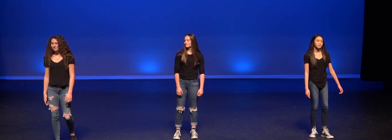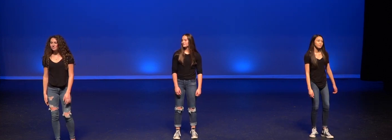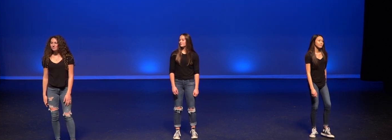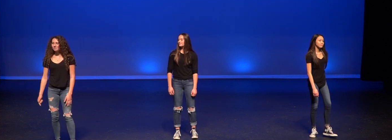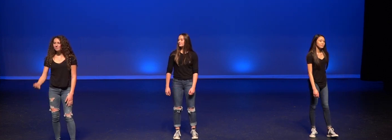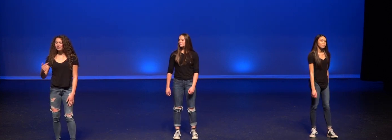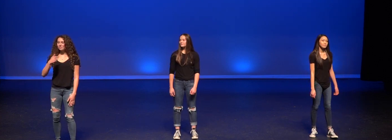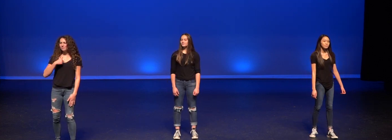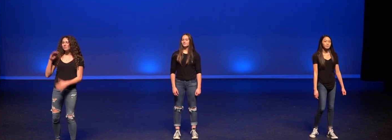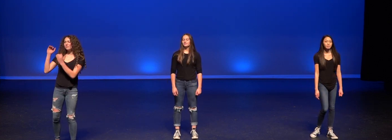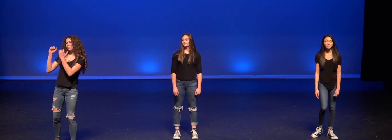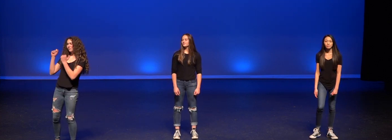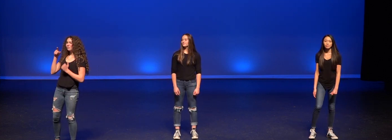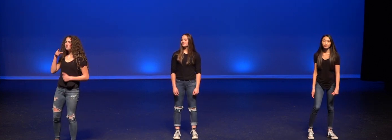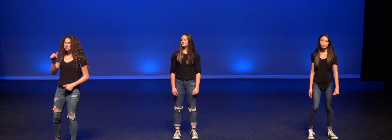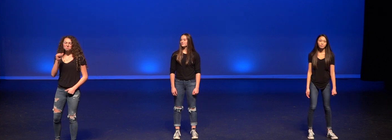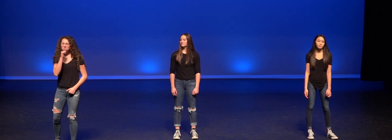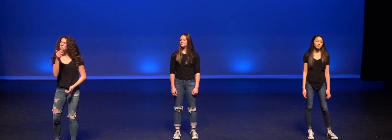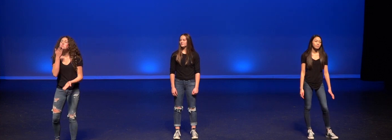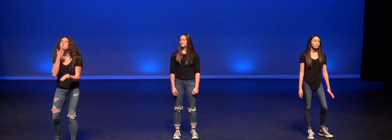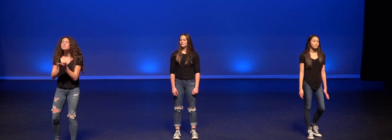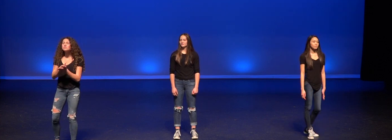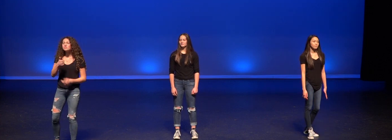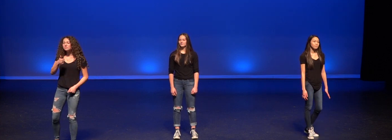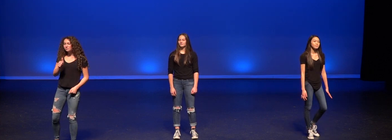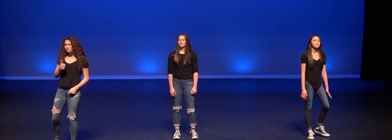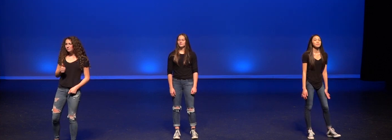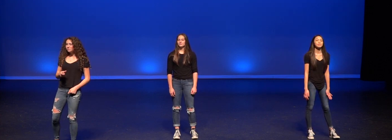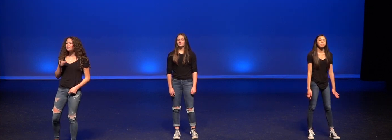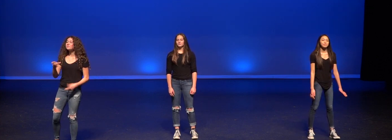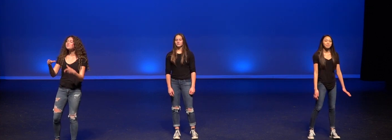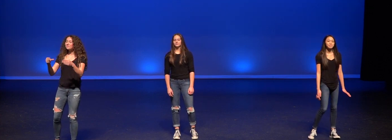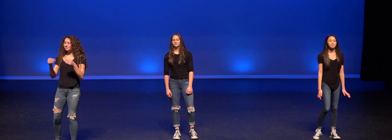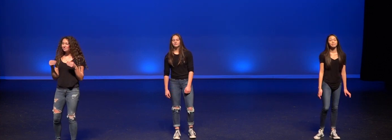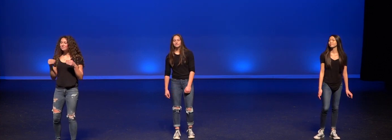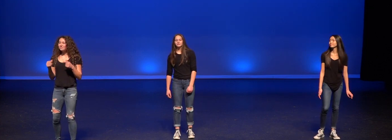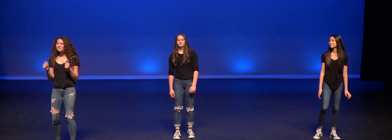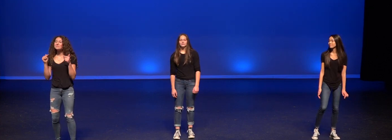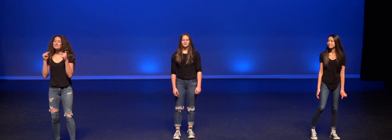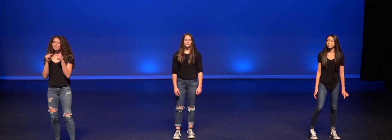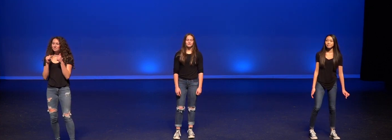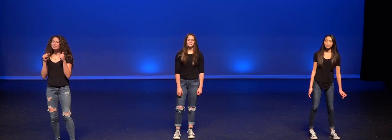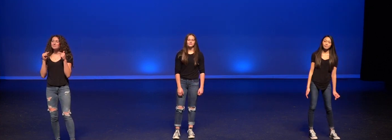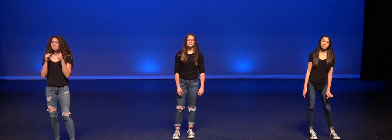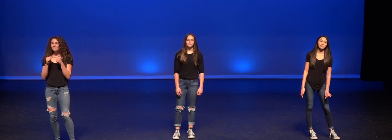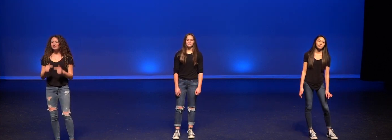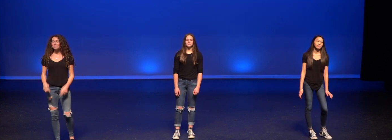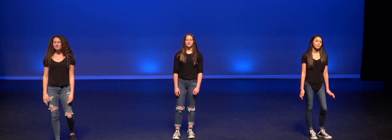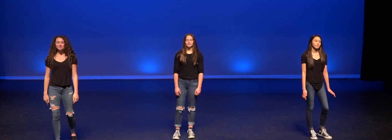I hope that you don't suffer but take the pain.